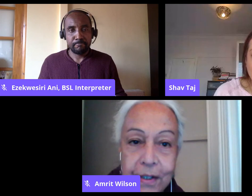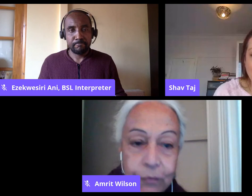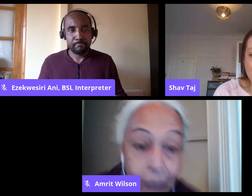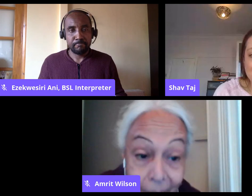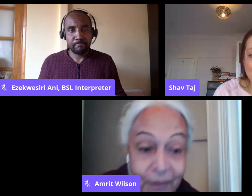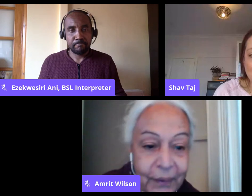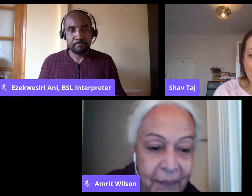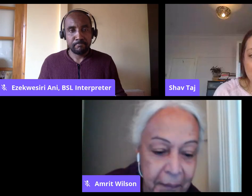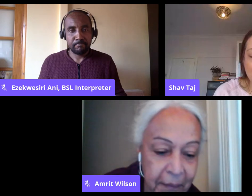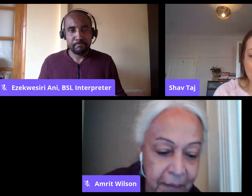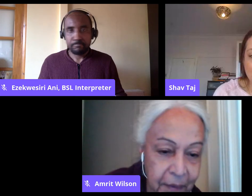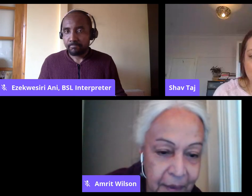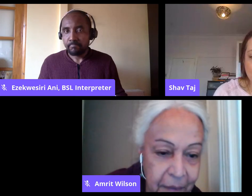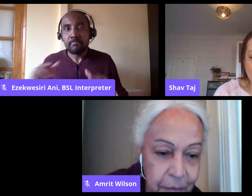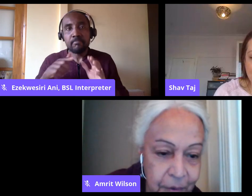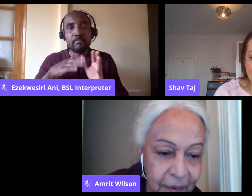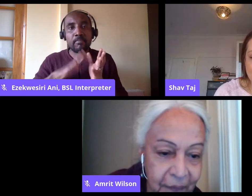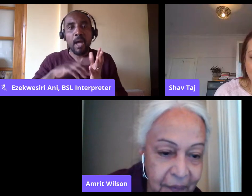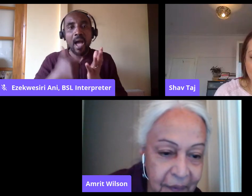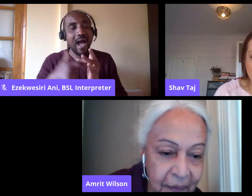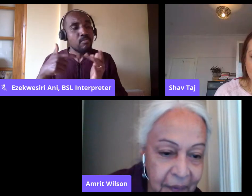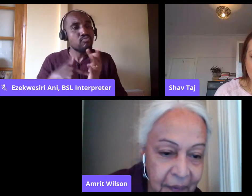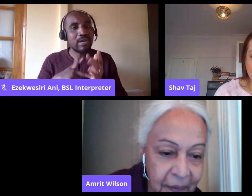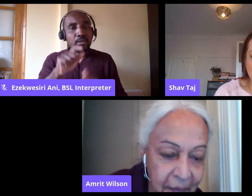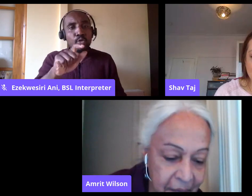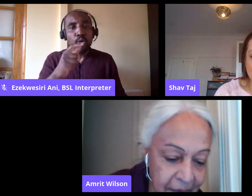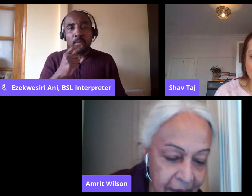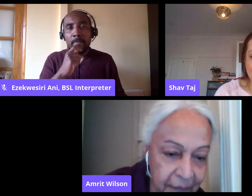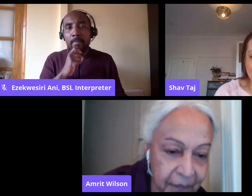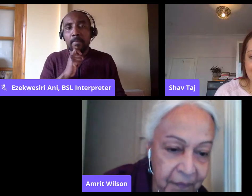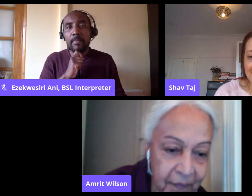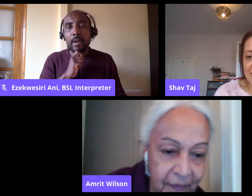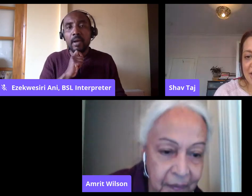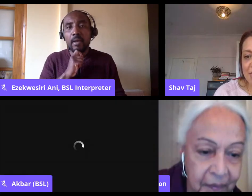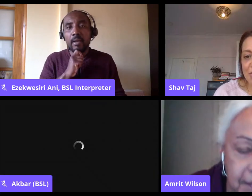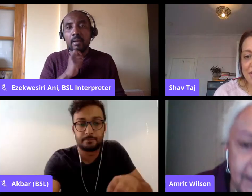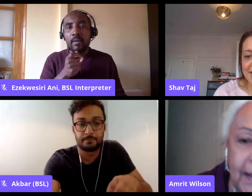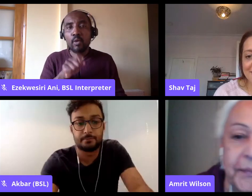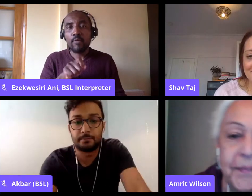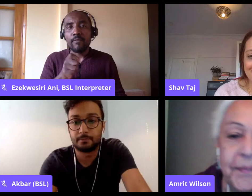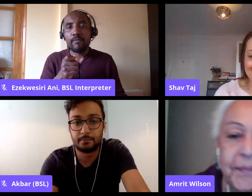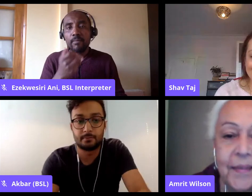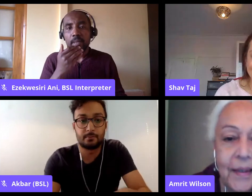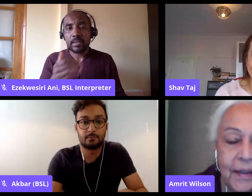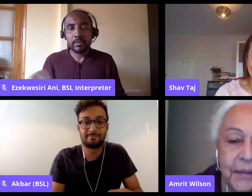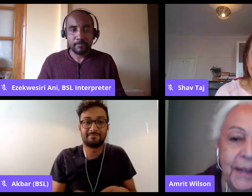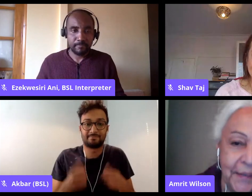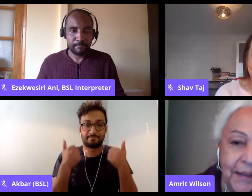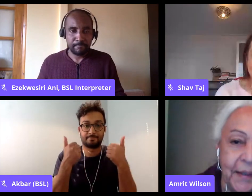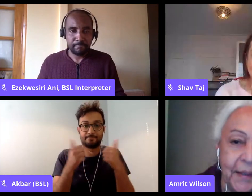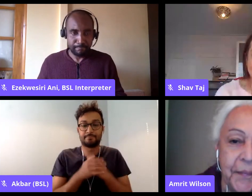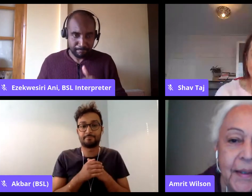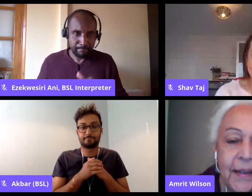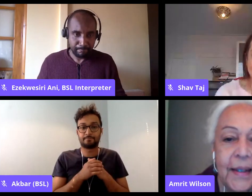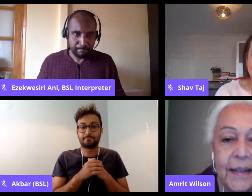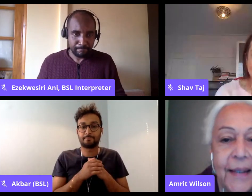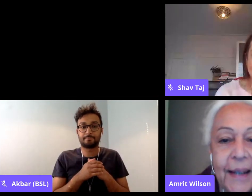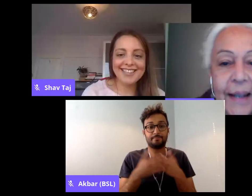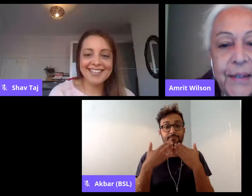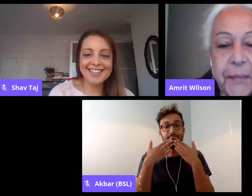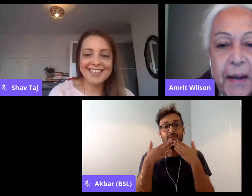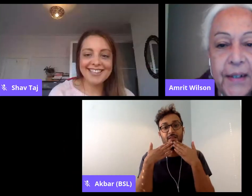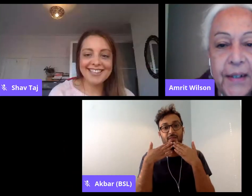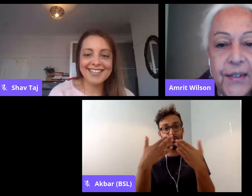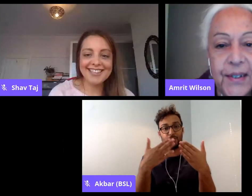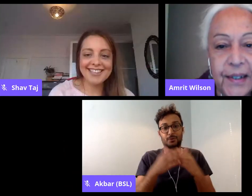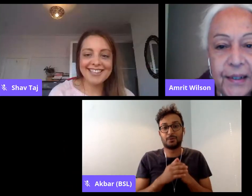Sorry, Amrit, your mic is currently muted. I think you're going to need to unmute yourself. Thank you so much